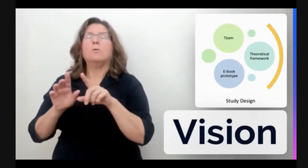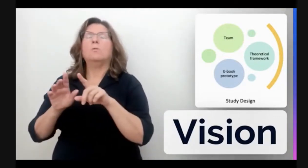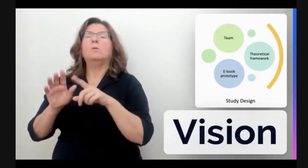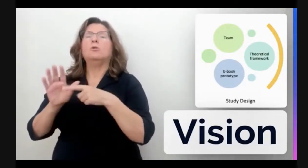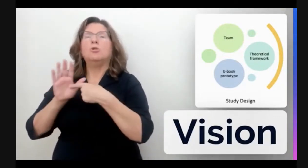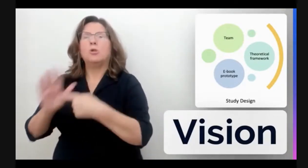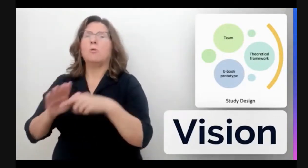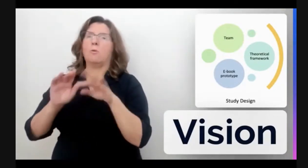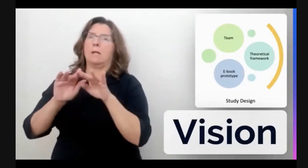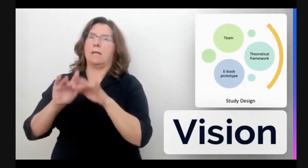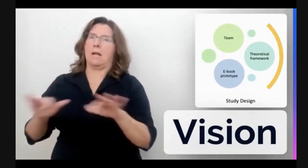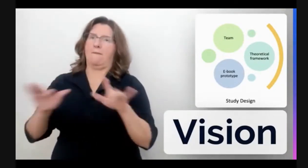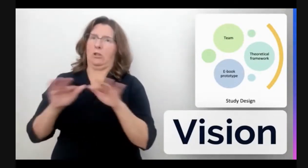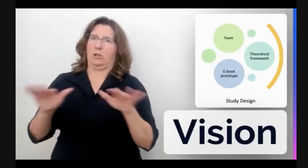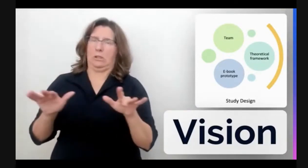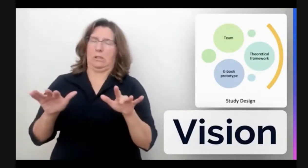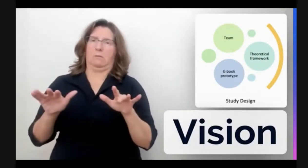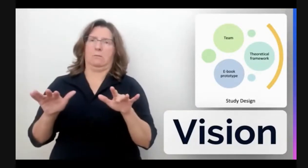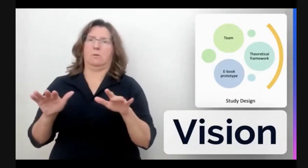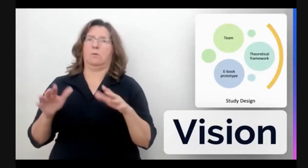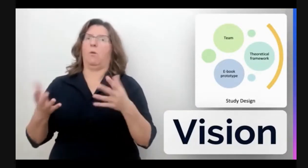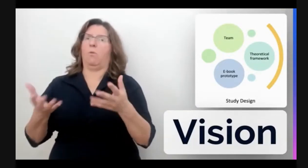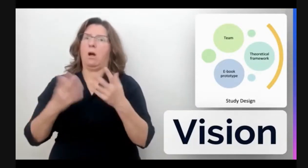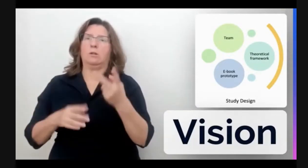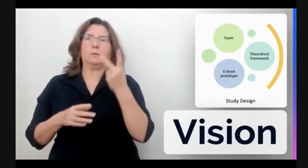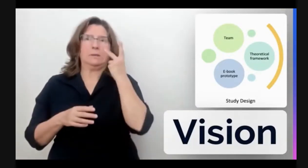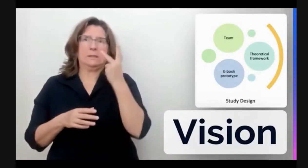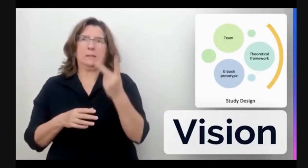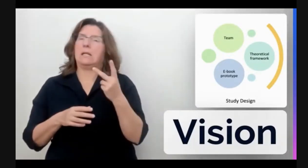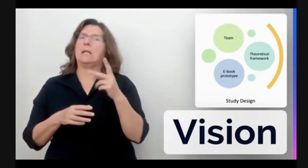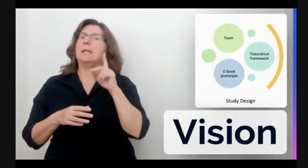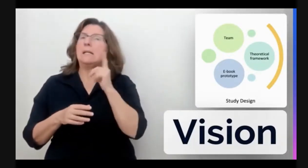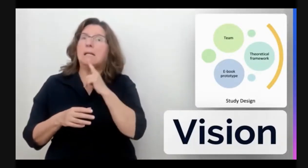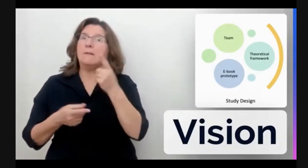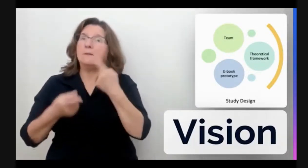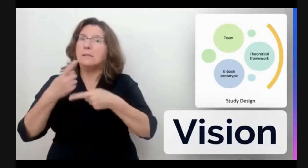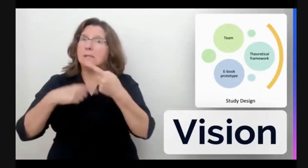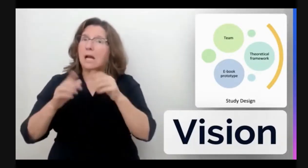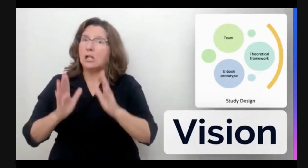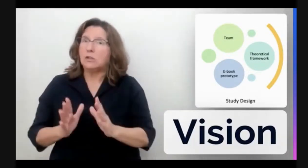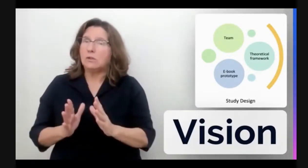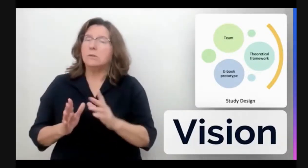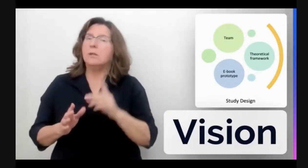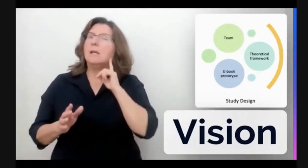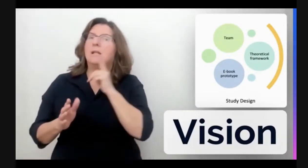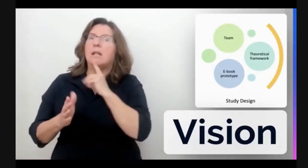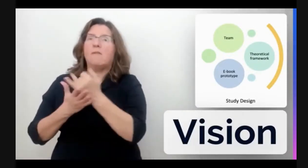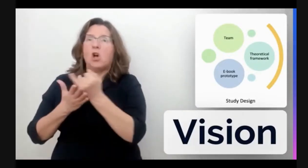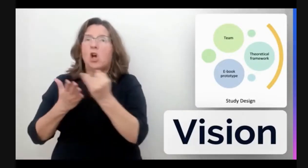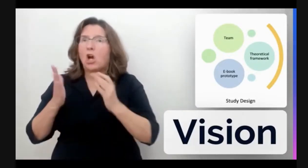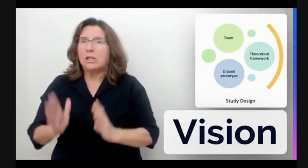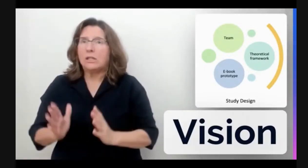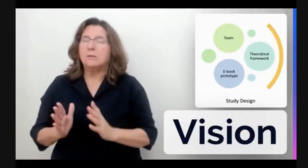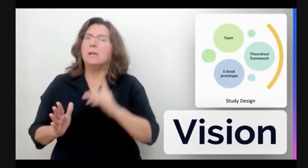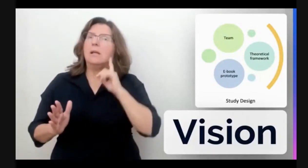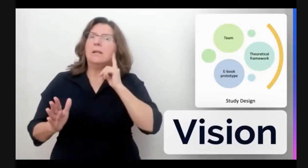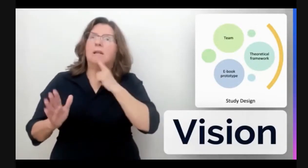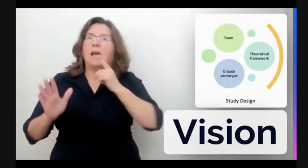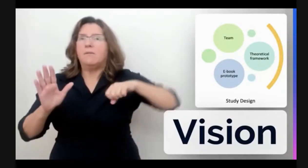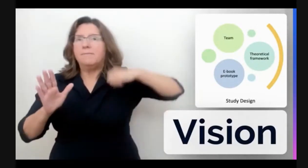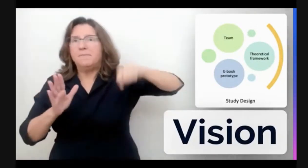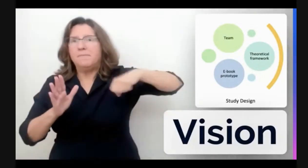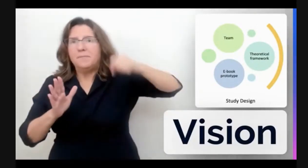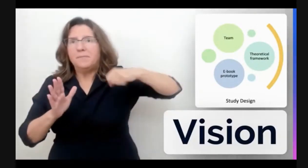expanded lesson plans, with better diversity representation. I am looking to use the talents of deaf